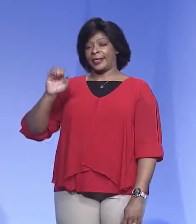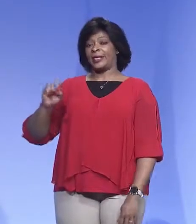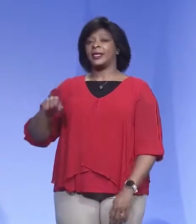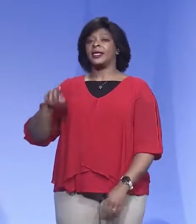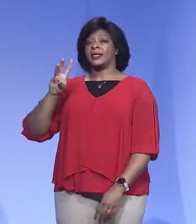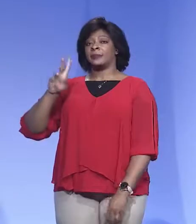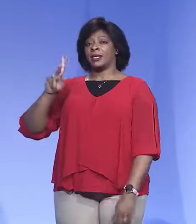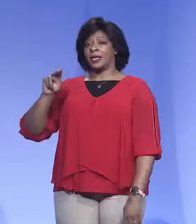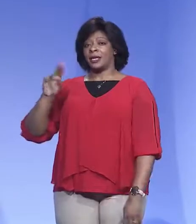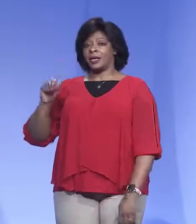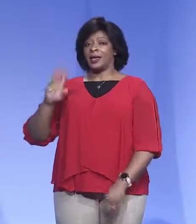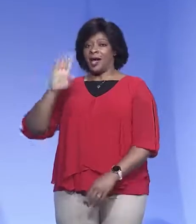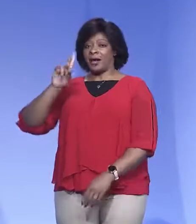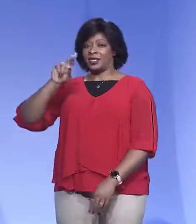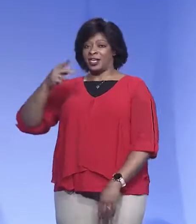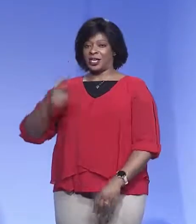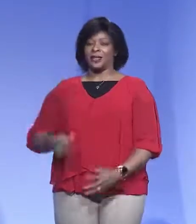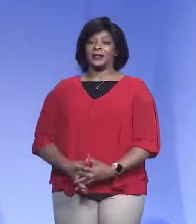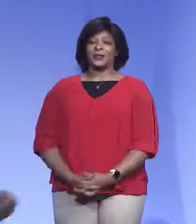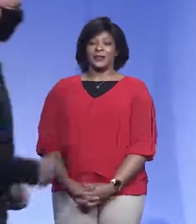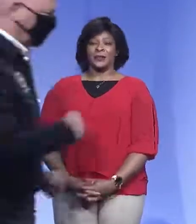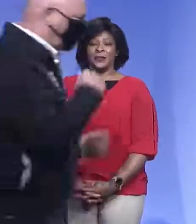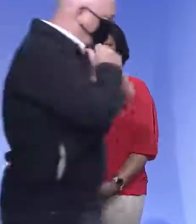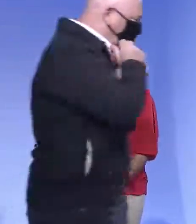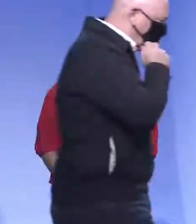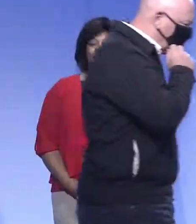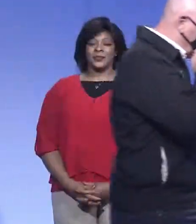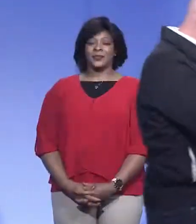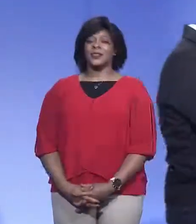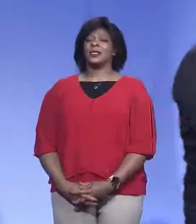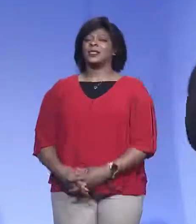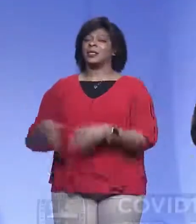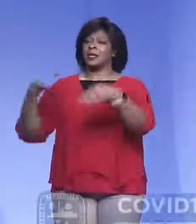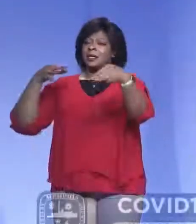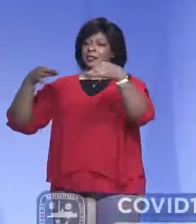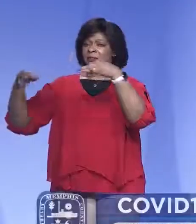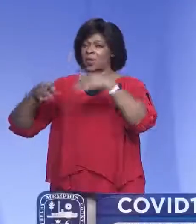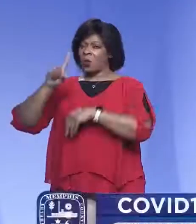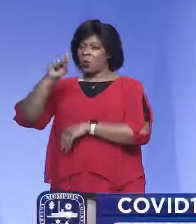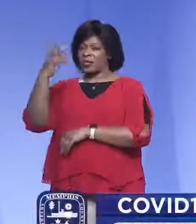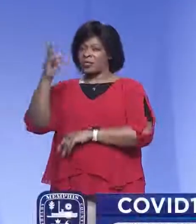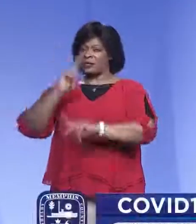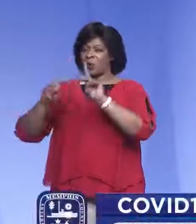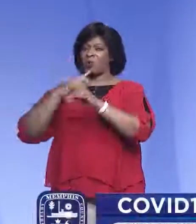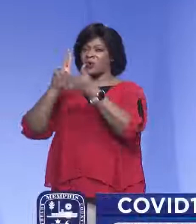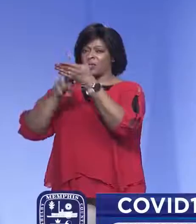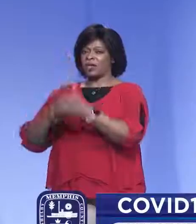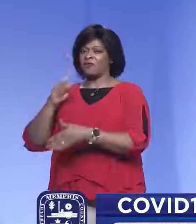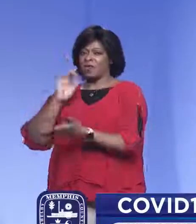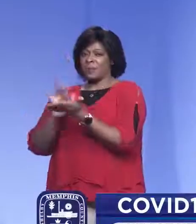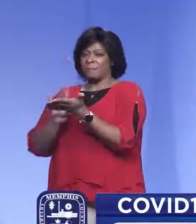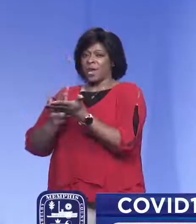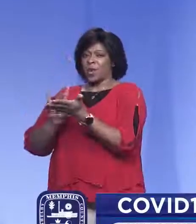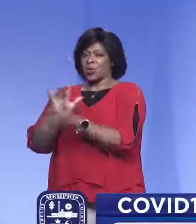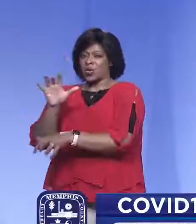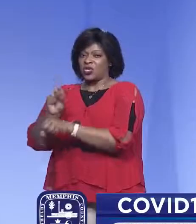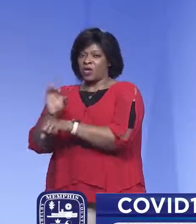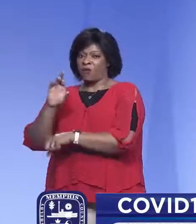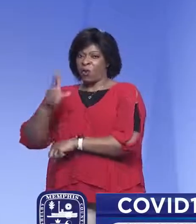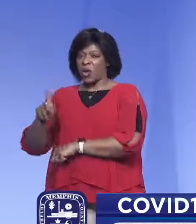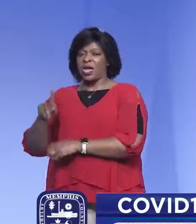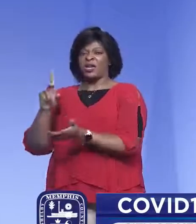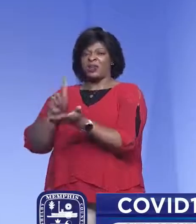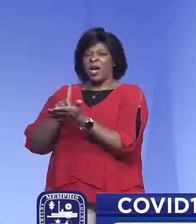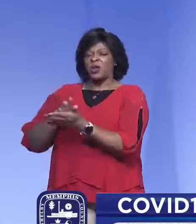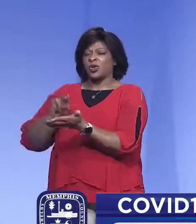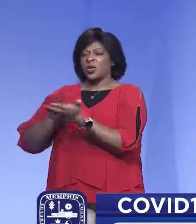Hi, Doug. I was hoping you could tell me a little bit more about those 117 people who signed up for the medical corps. Are those doctors, nurses, other